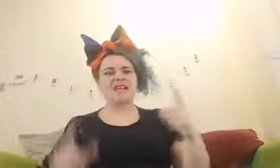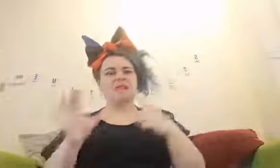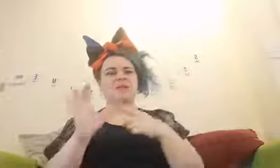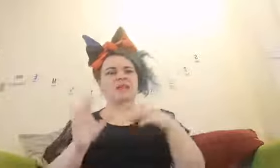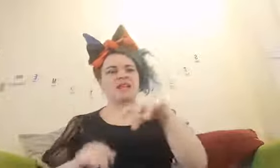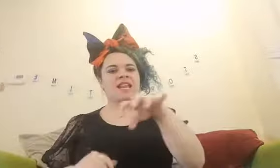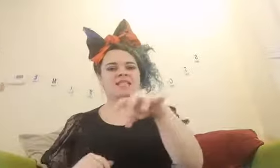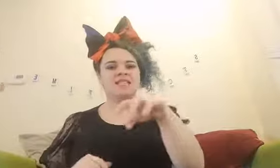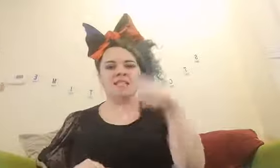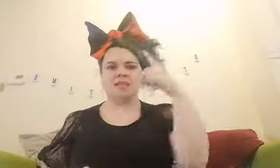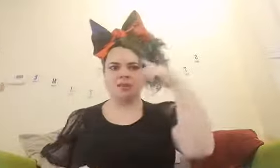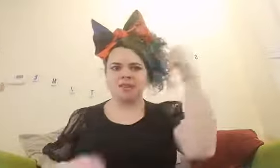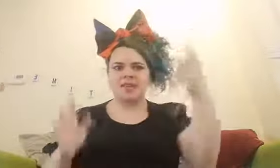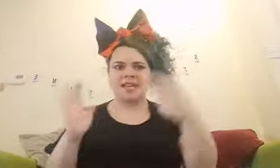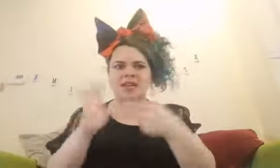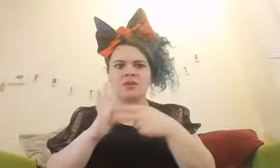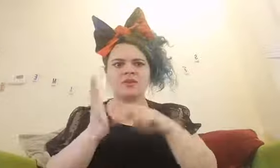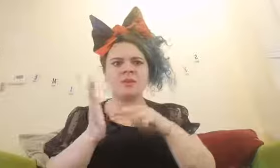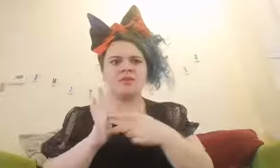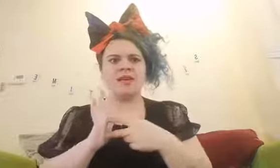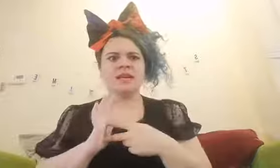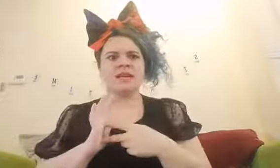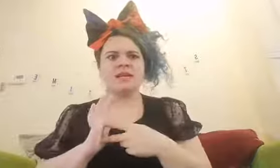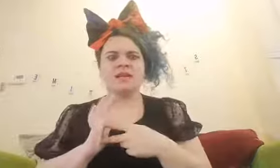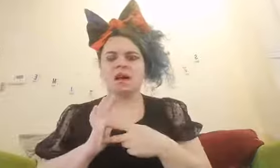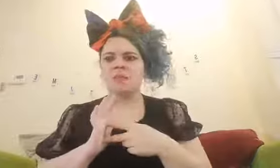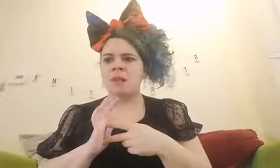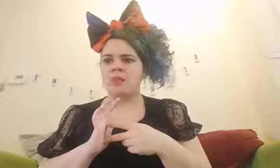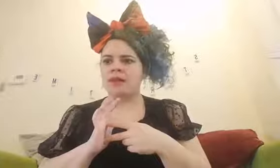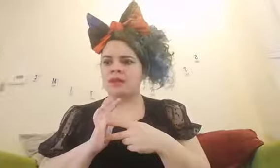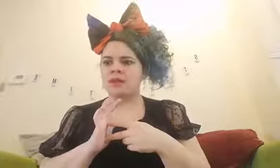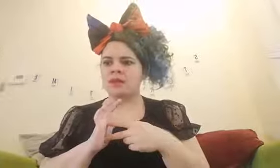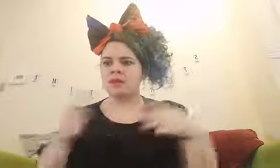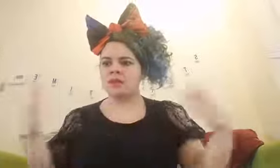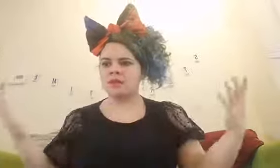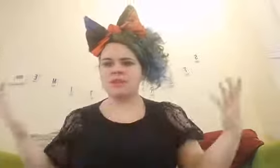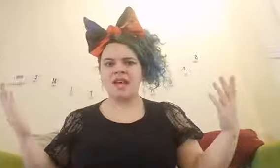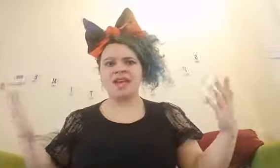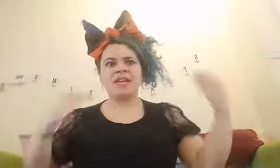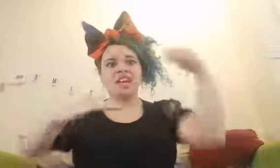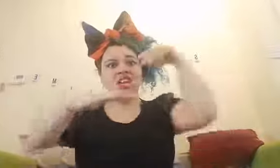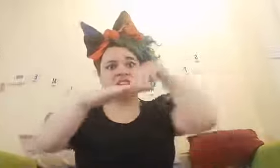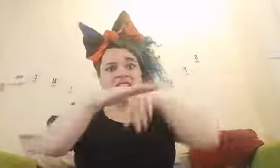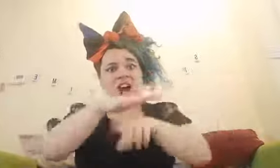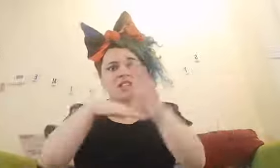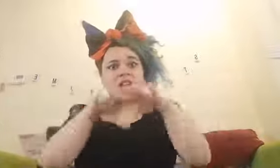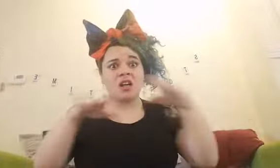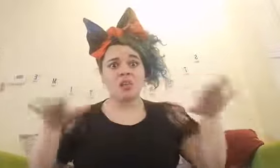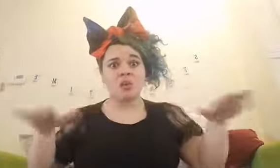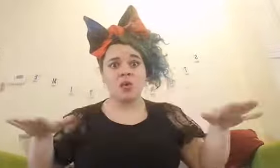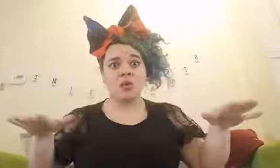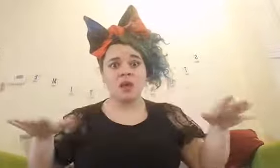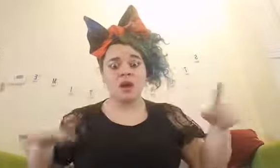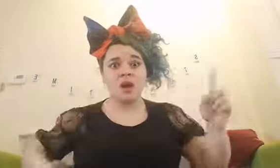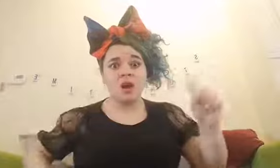So Anansi was thinking of something to come up with so that he could get under the water.